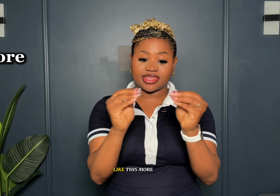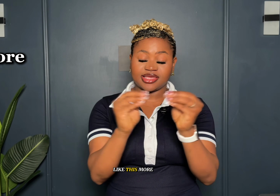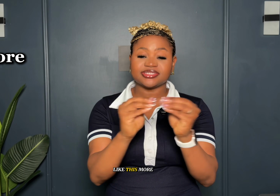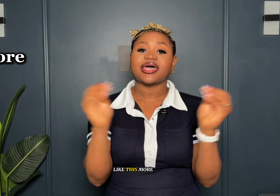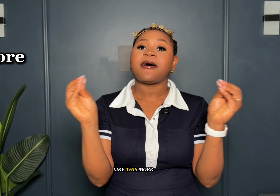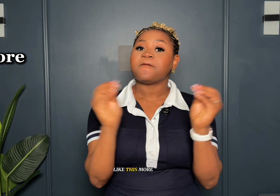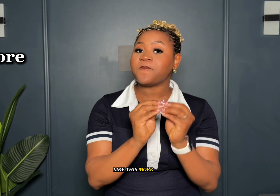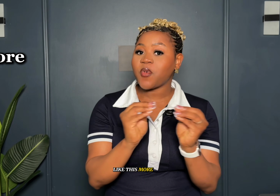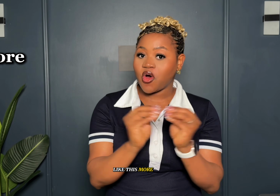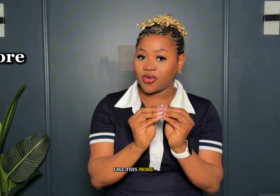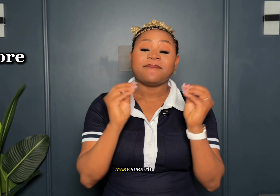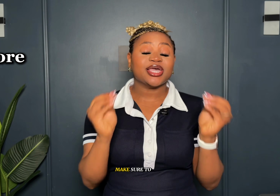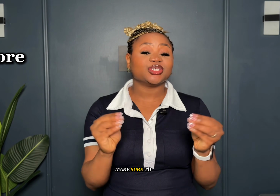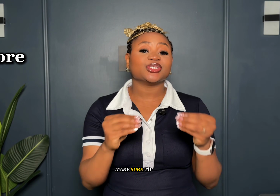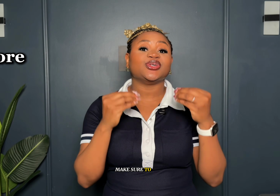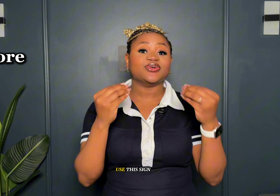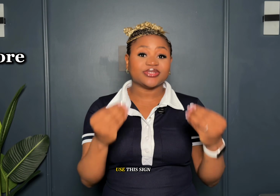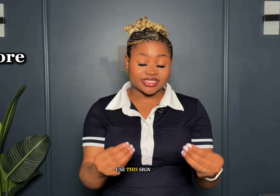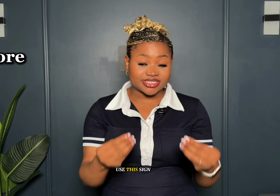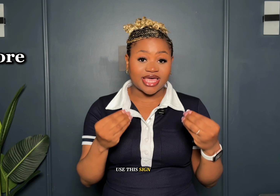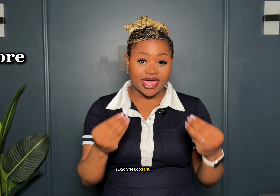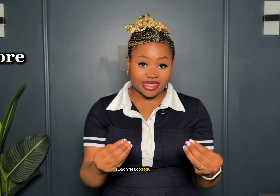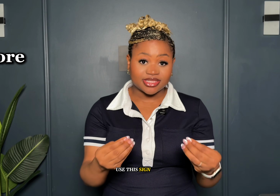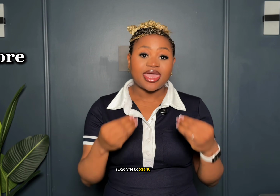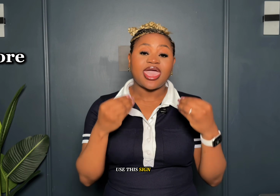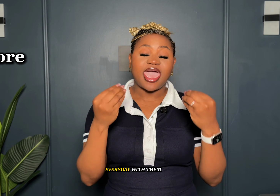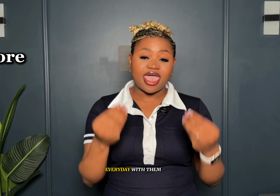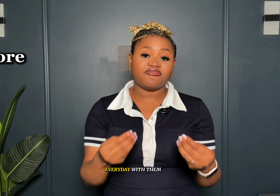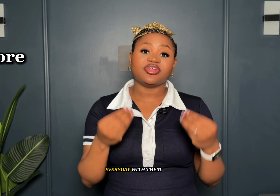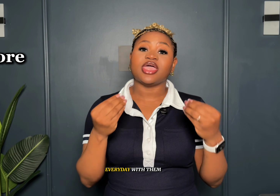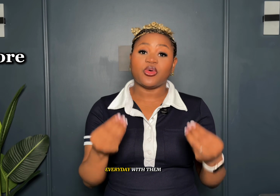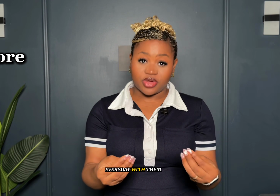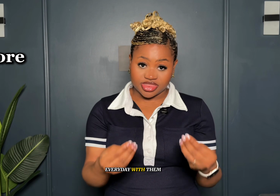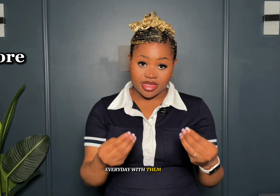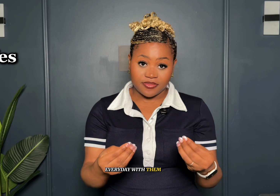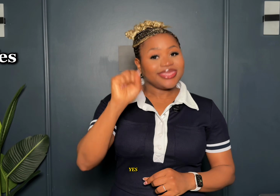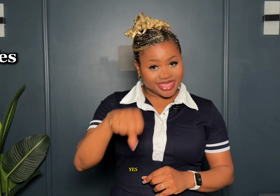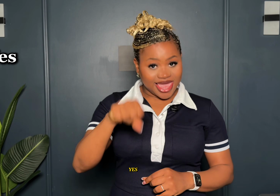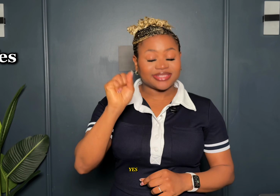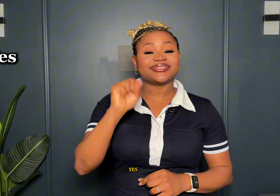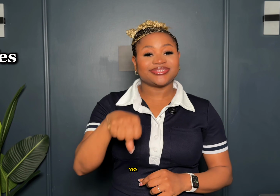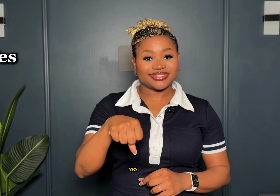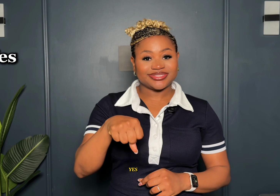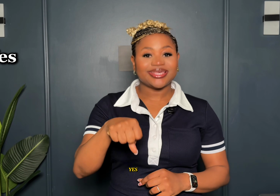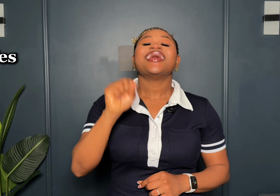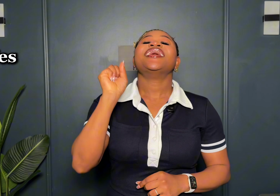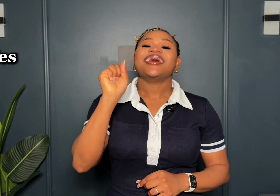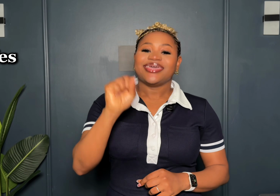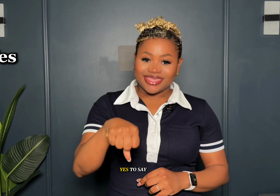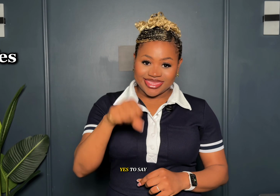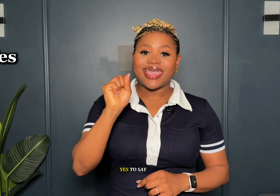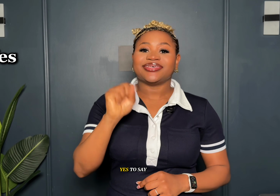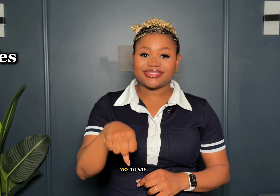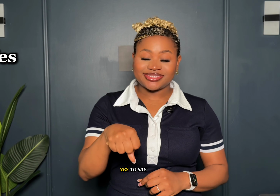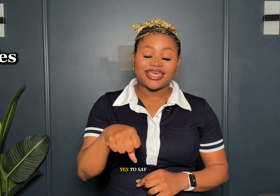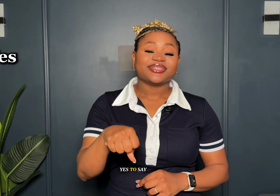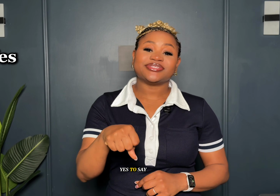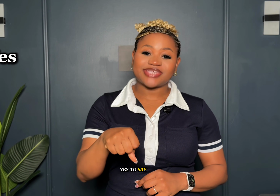this. More. Make sure to use this sign every day with them. Yes. Yes. To sign